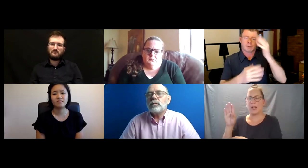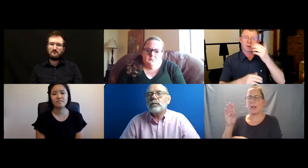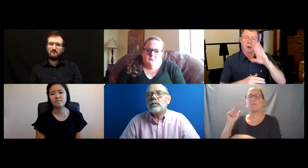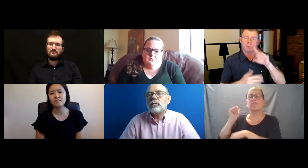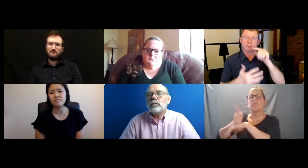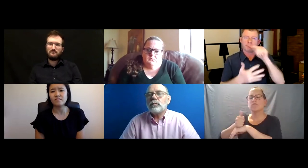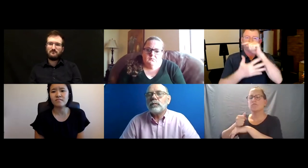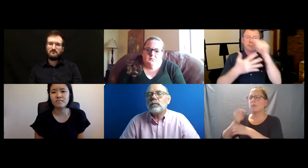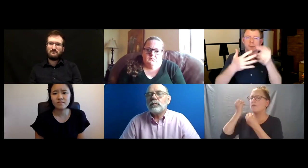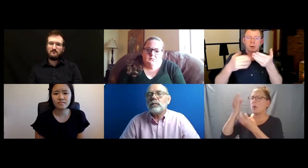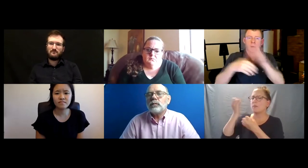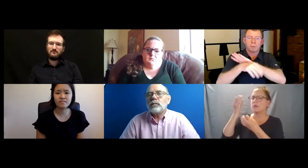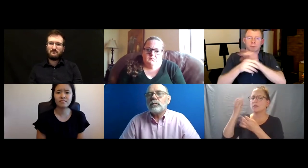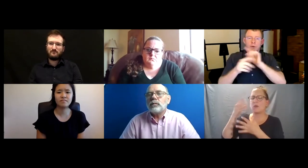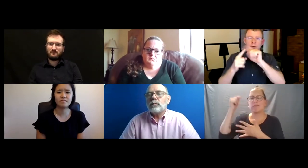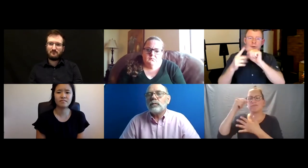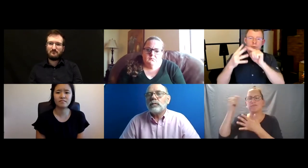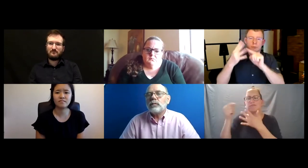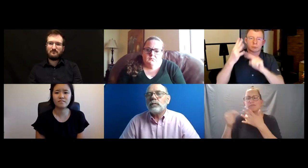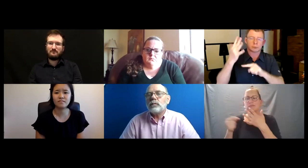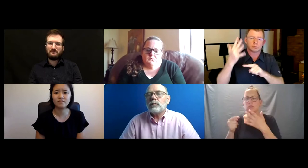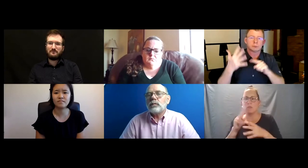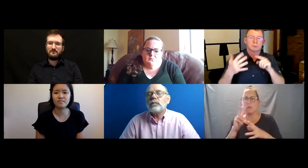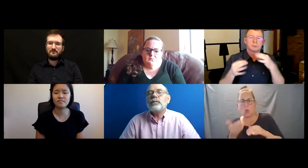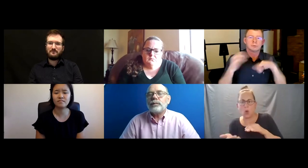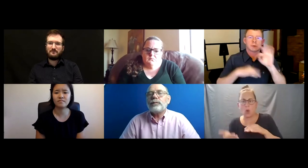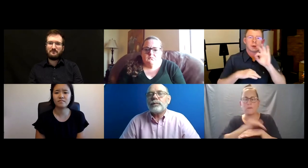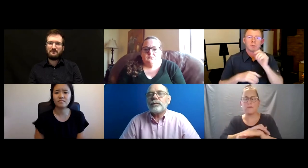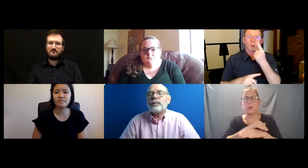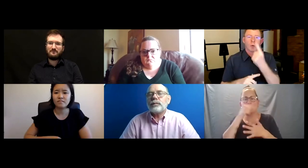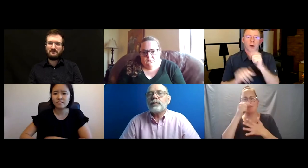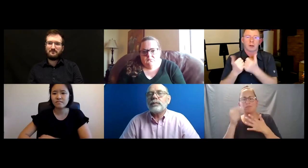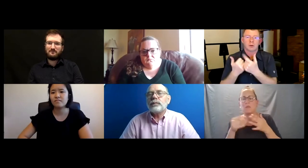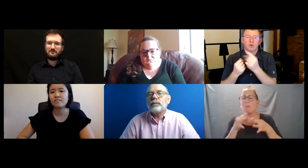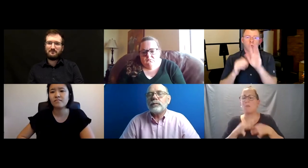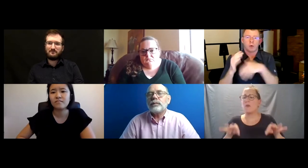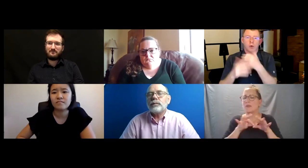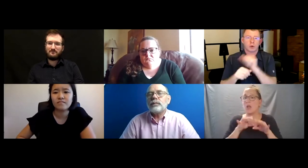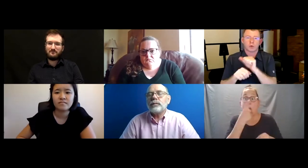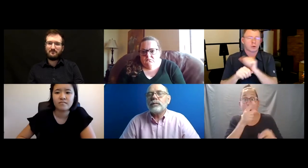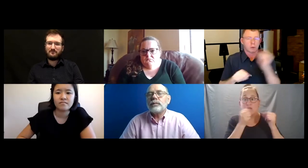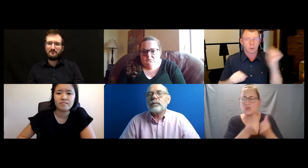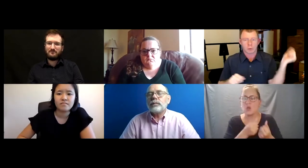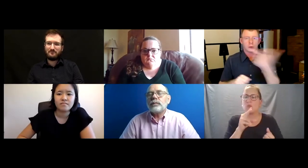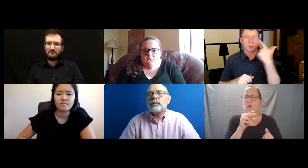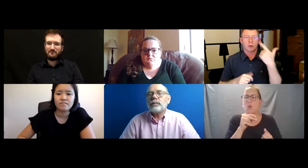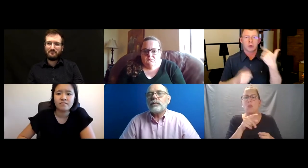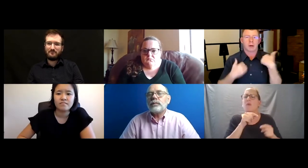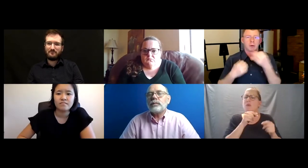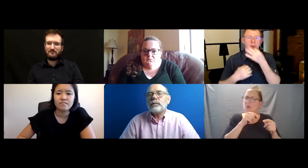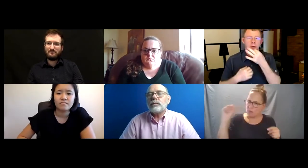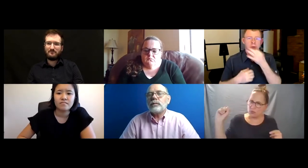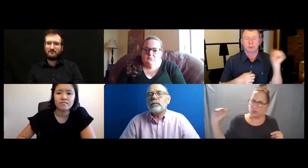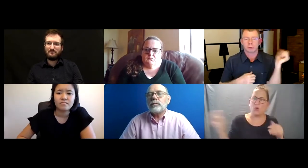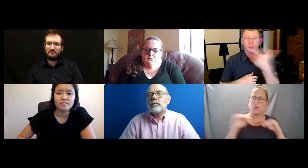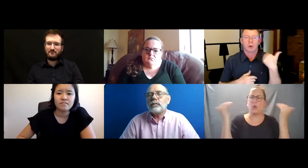can submit a proposal to MLTSD in order to get funding that would be shared to provide this